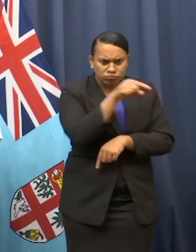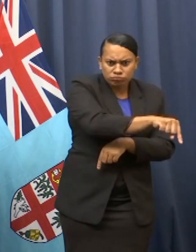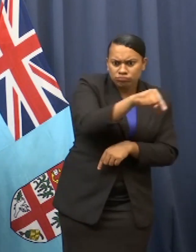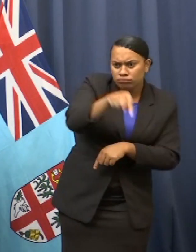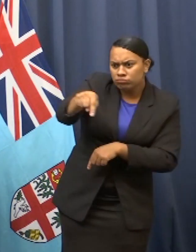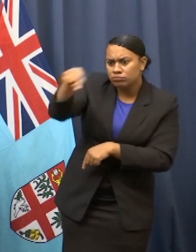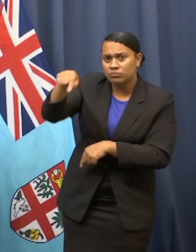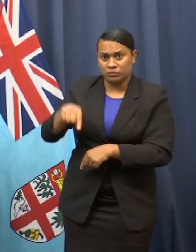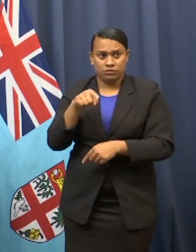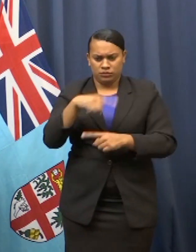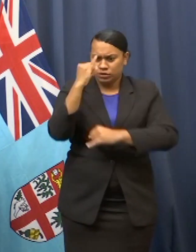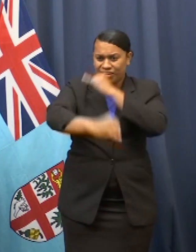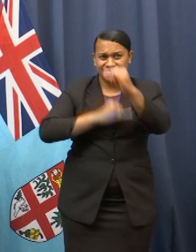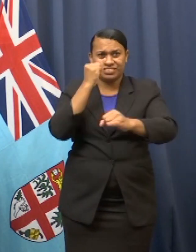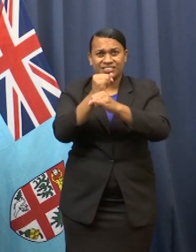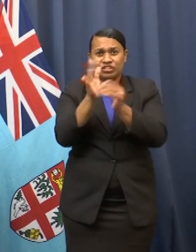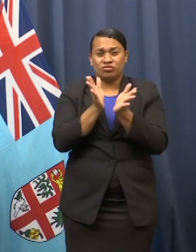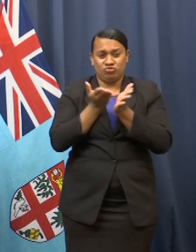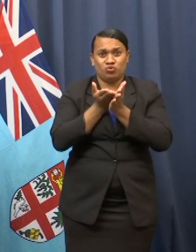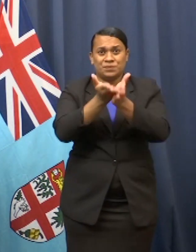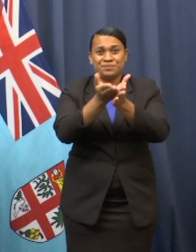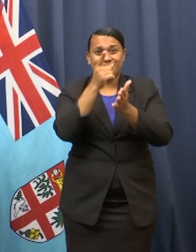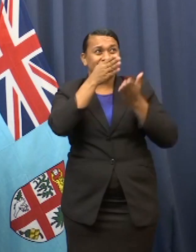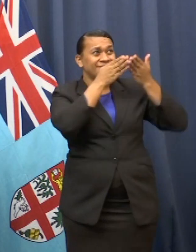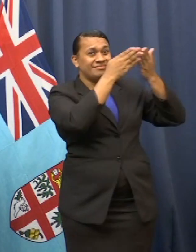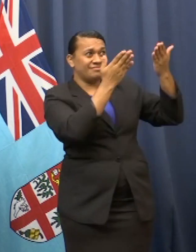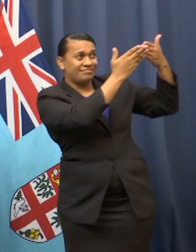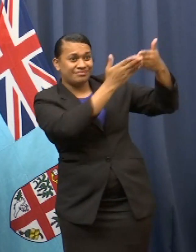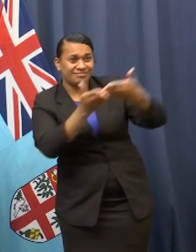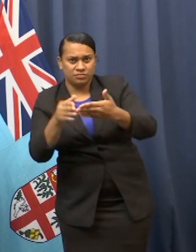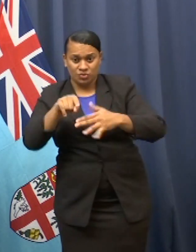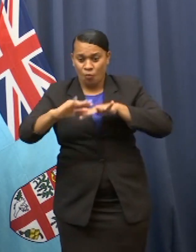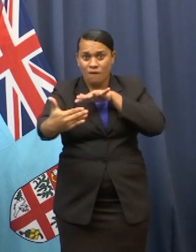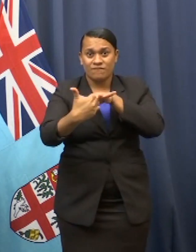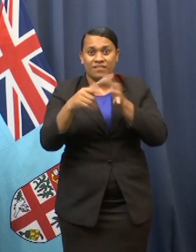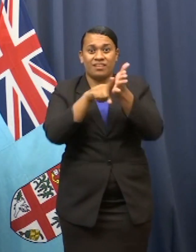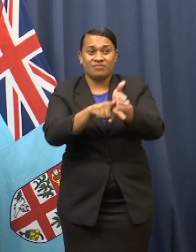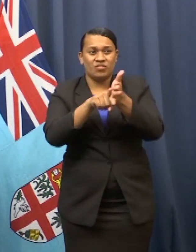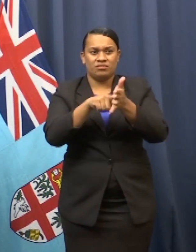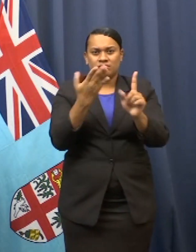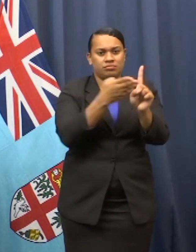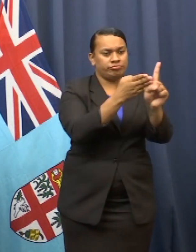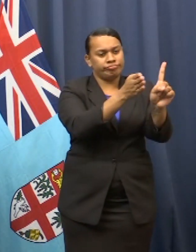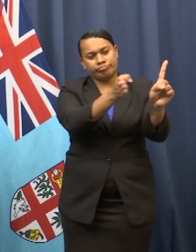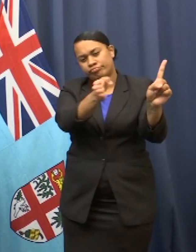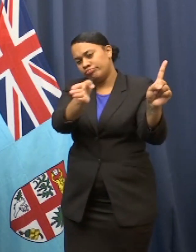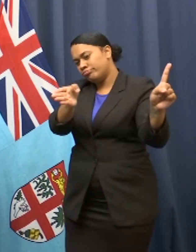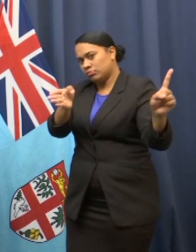International shipping services to the Lautoka port are all diverted to Suva, except for those that deliver